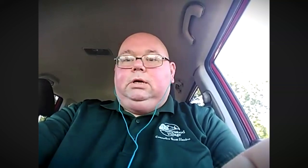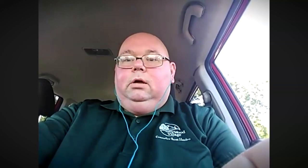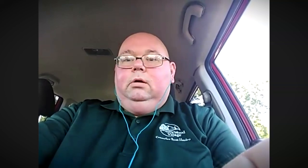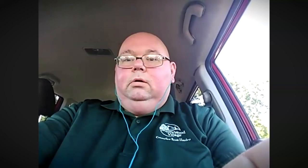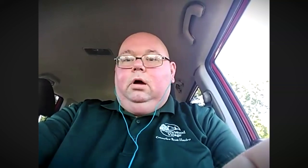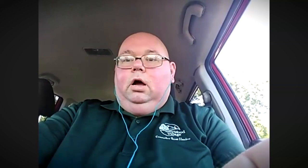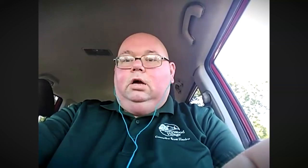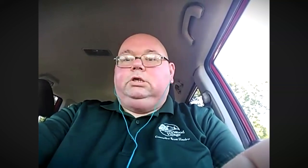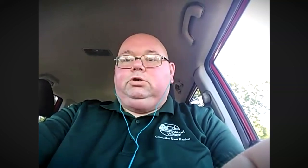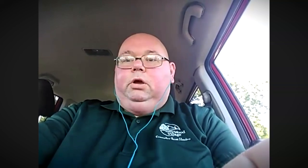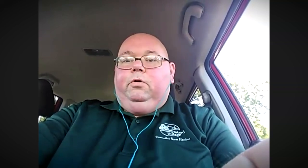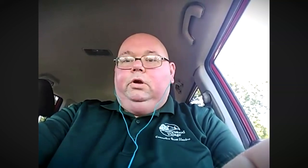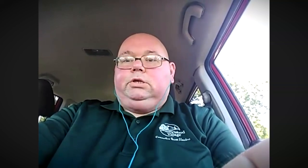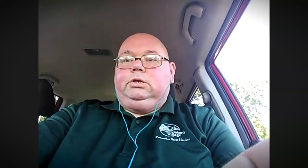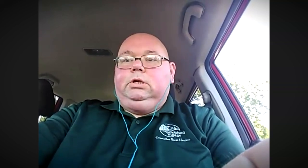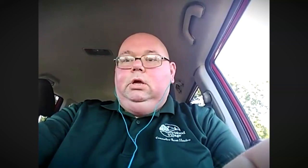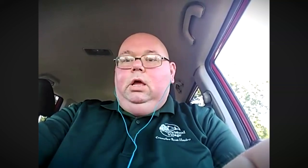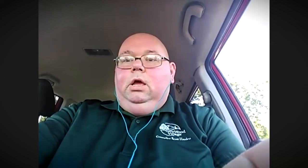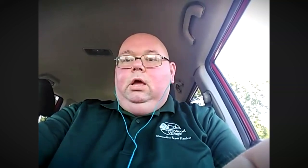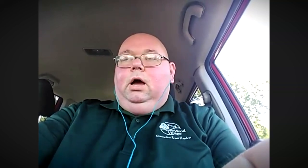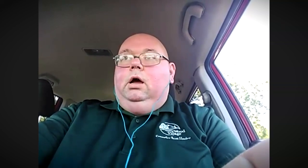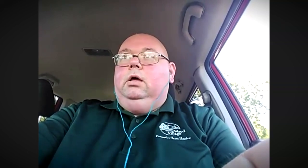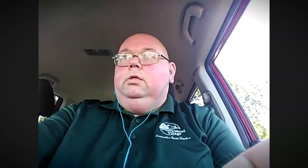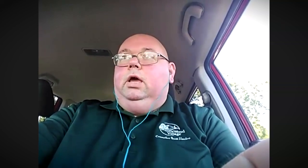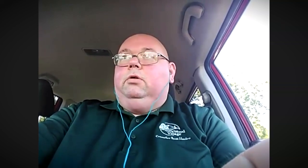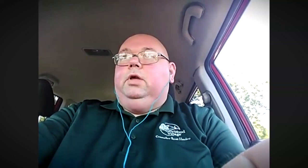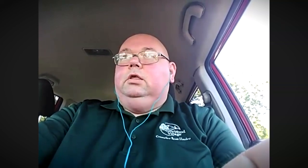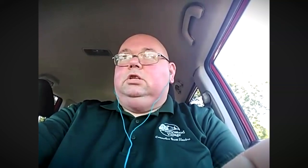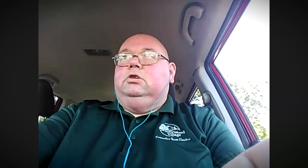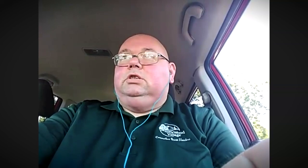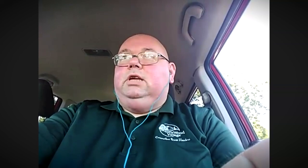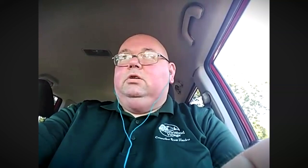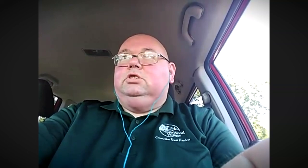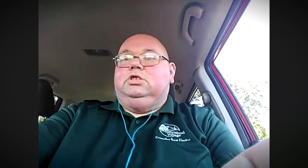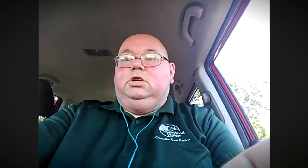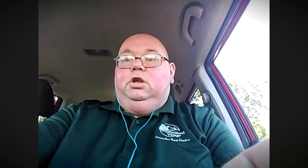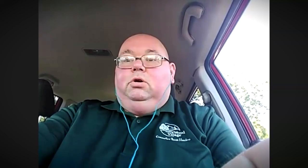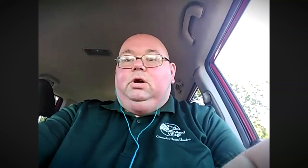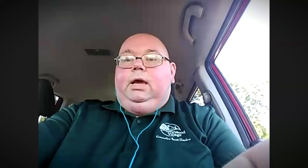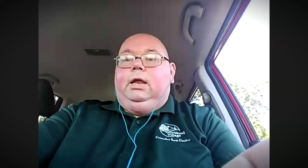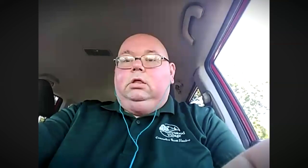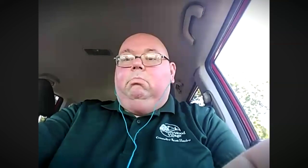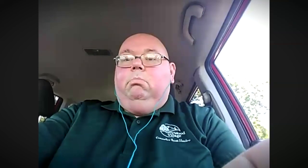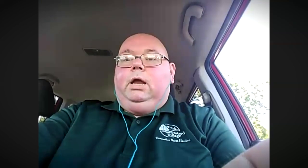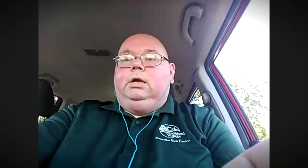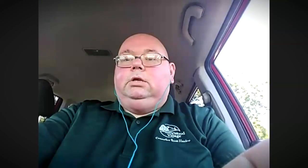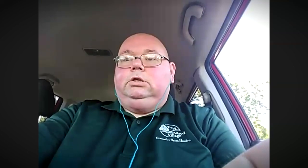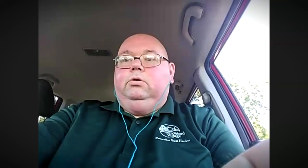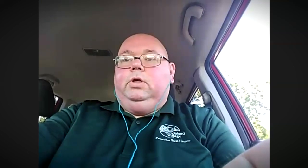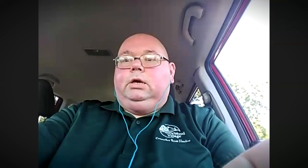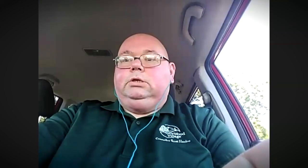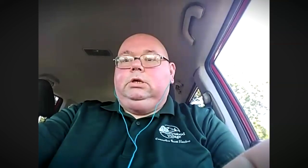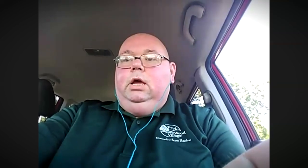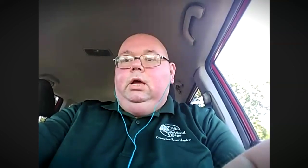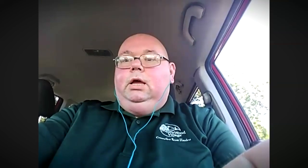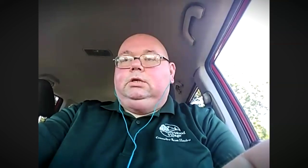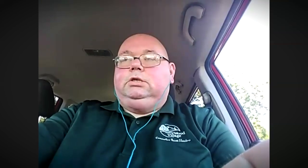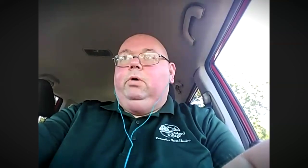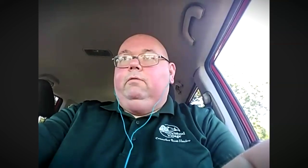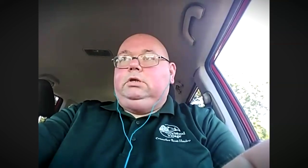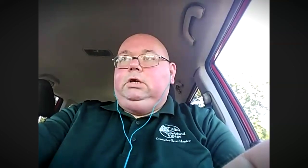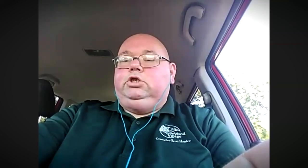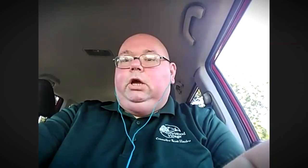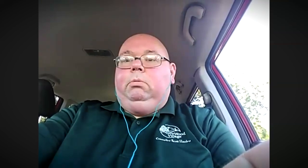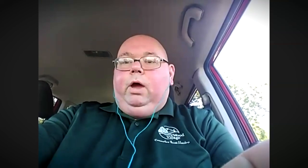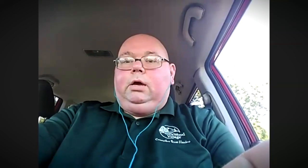at, uh, palsy street, for instance, uh, the other thing that slows it down is just, you know, kind of getting the money to do things. And